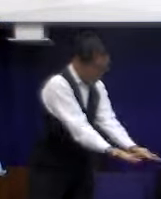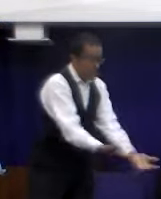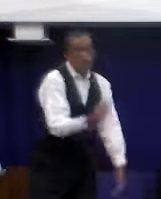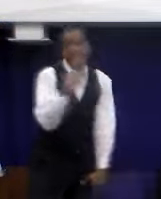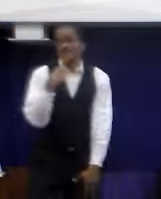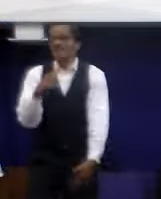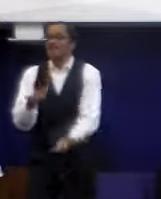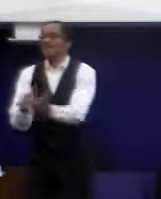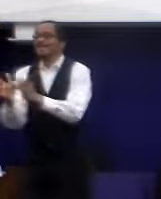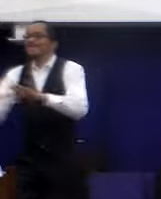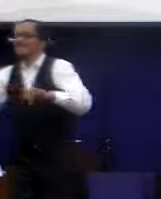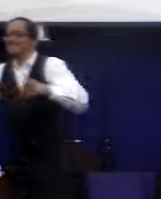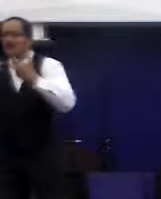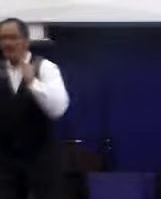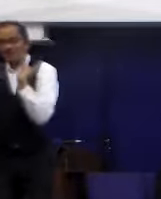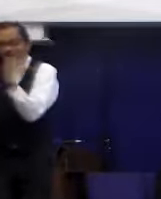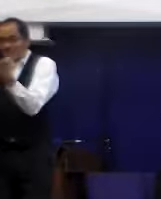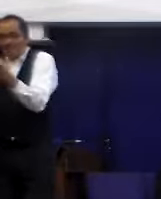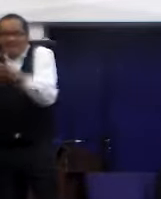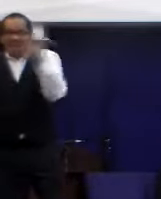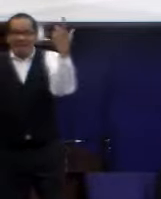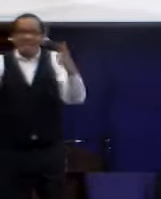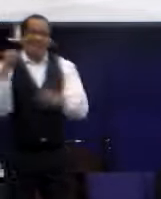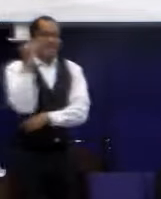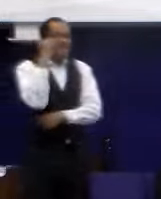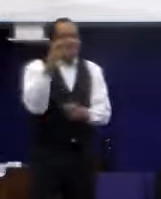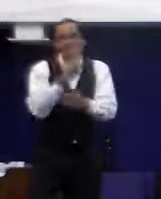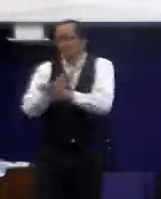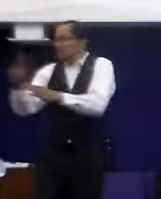said that you can be healed. Hallelujah. If you use his word.